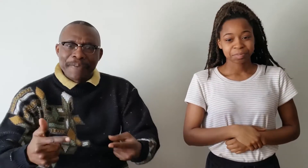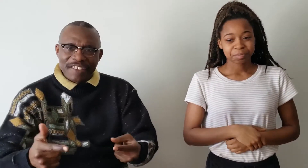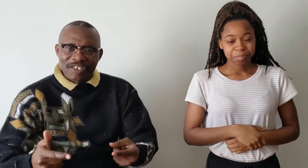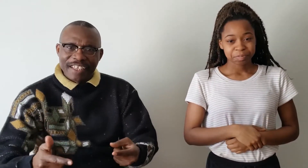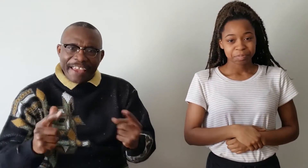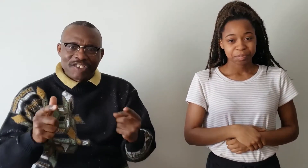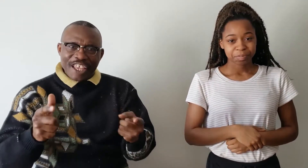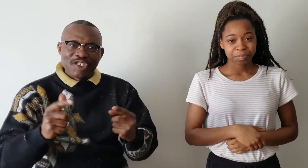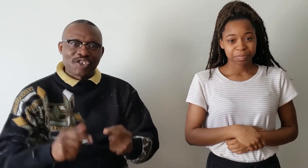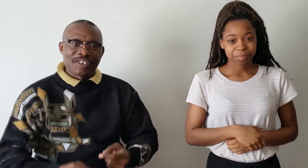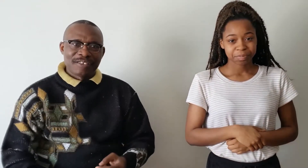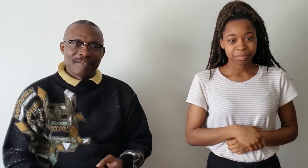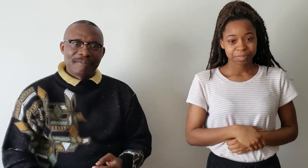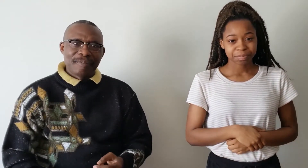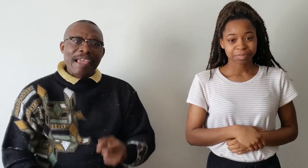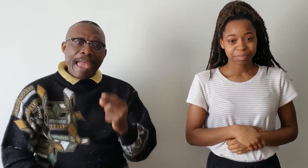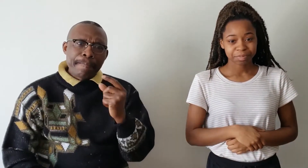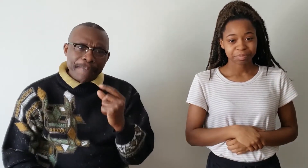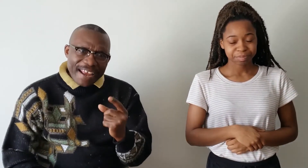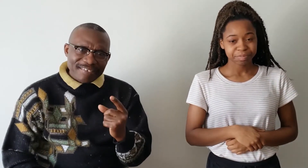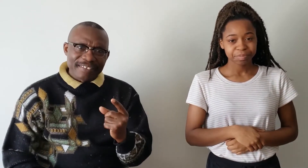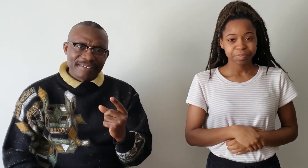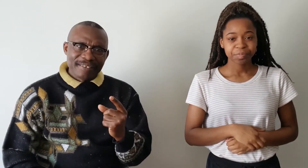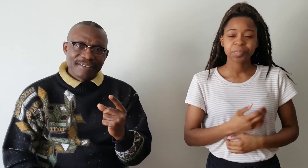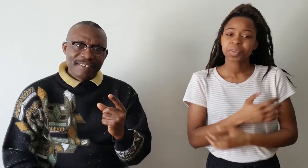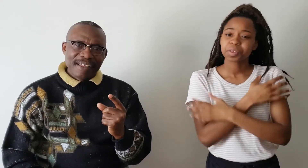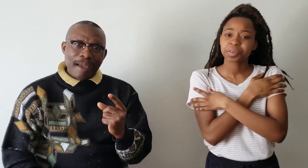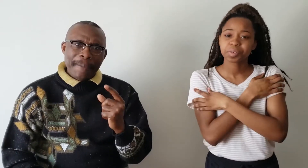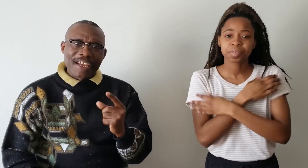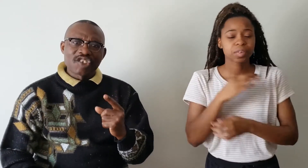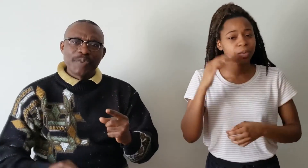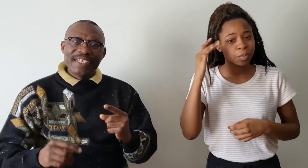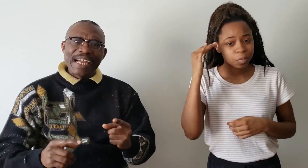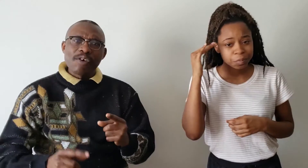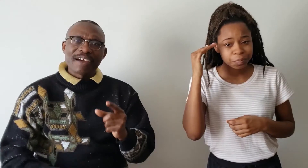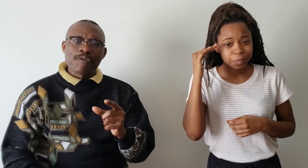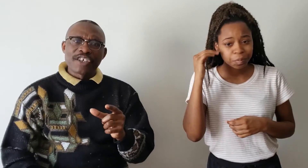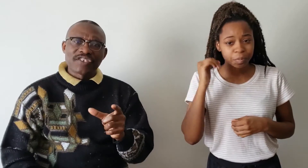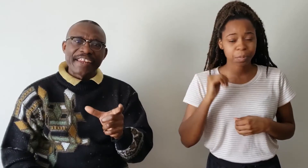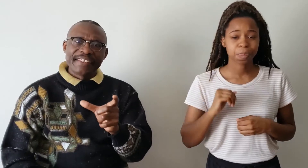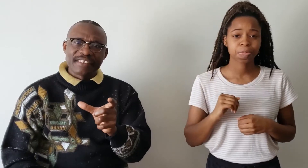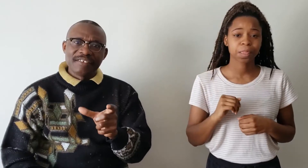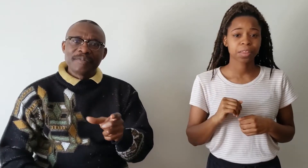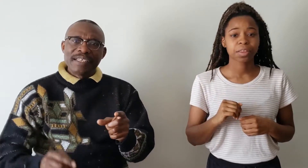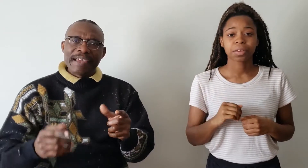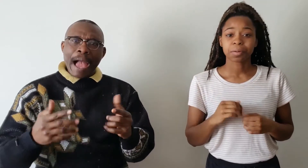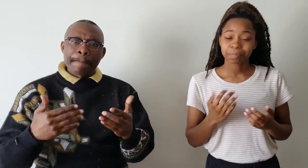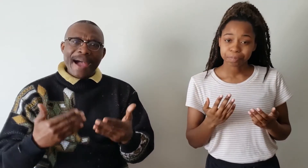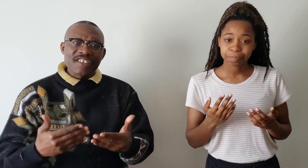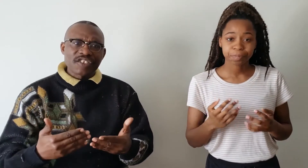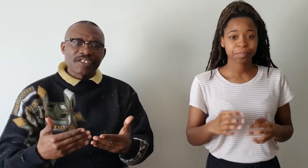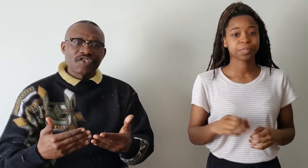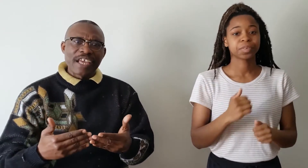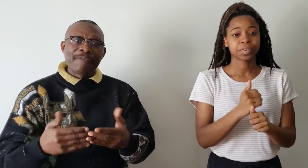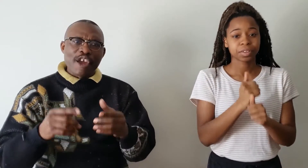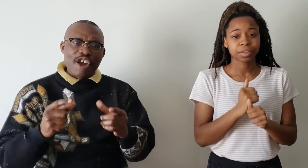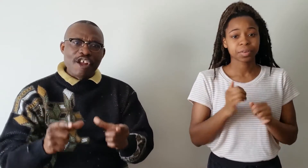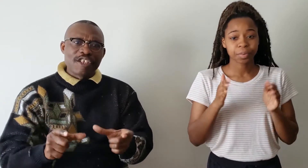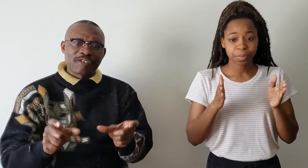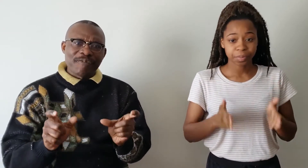Embrace it. It is Easter. Embrace it. Because we know that for a certainty, the apostles and the earliest